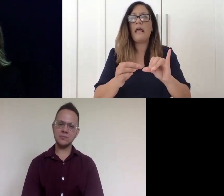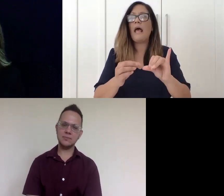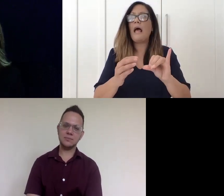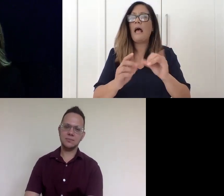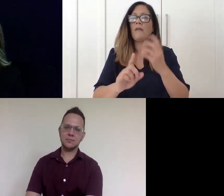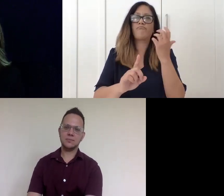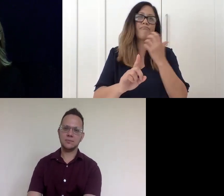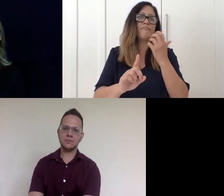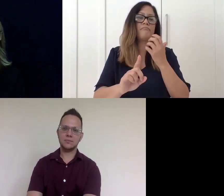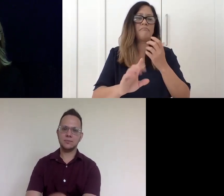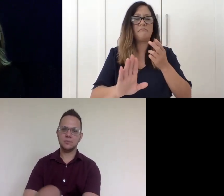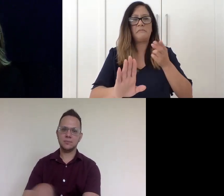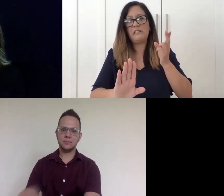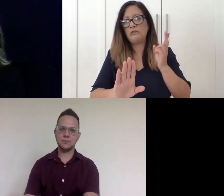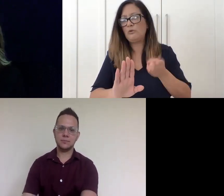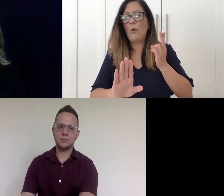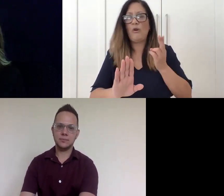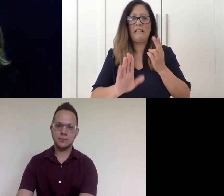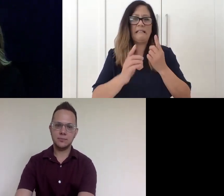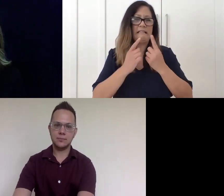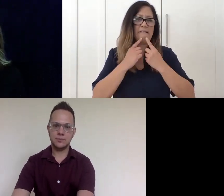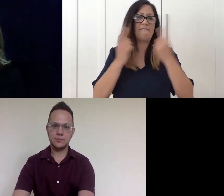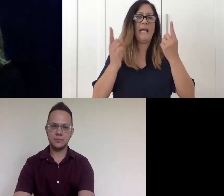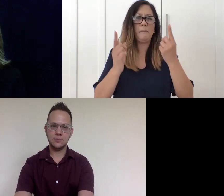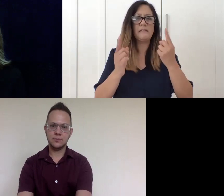back to that lawsuit, you mentioned that